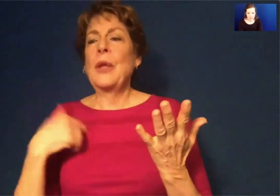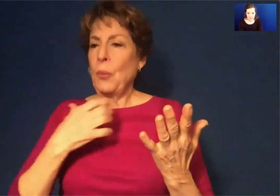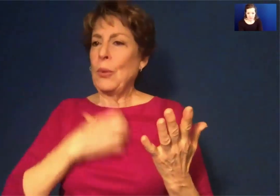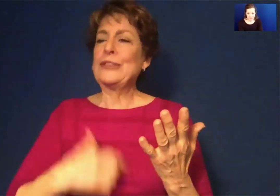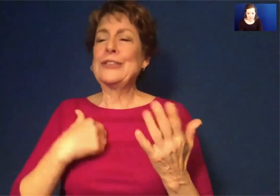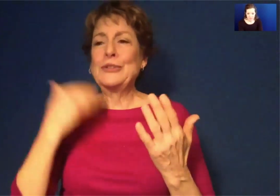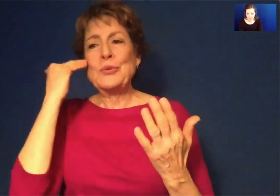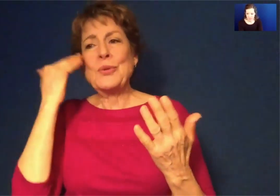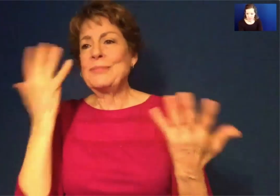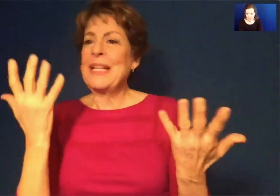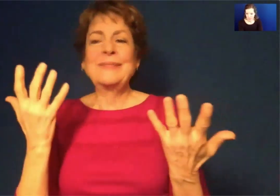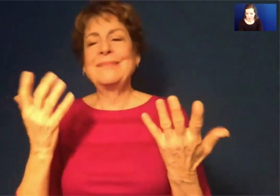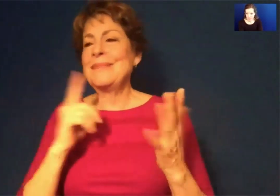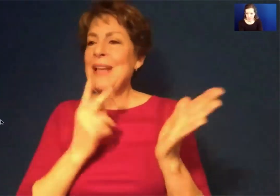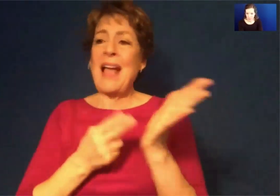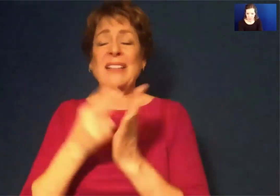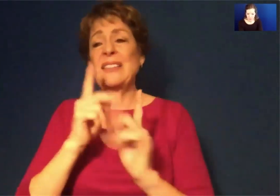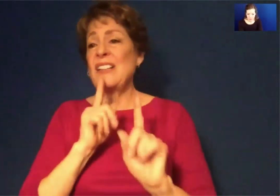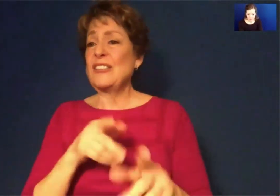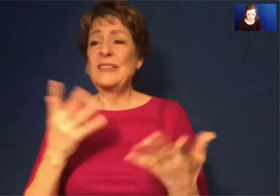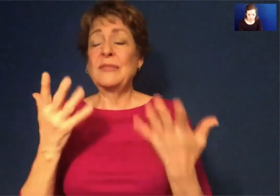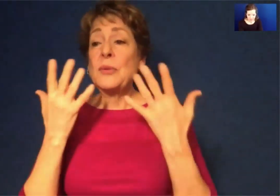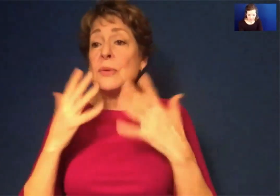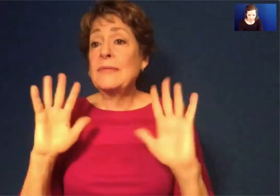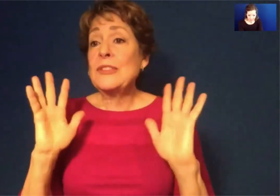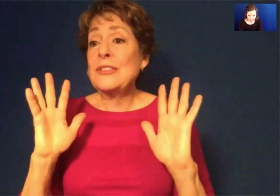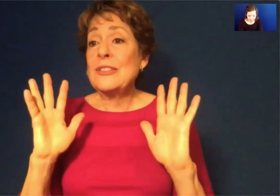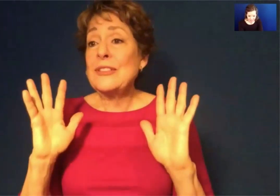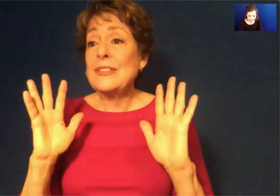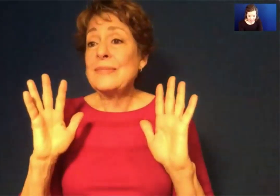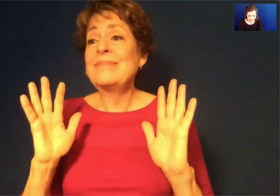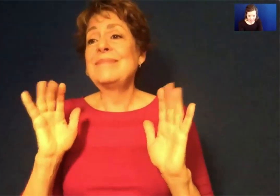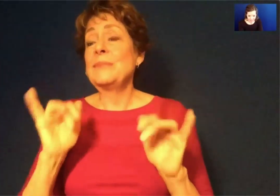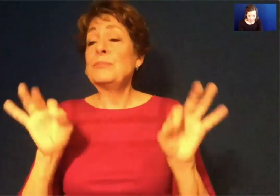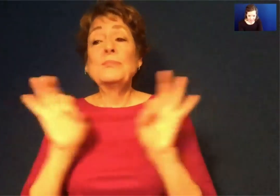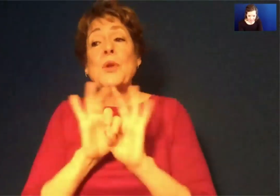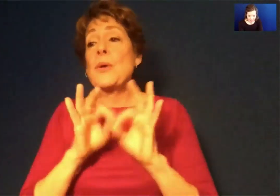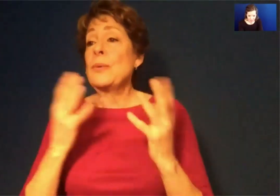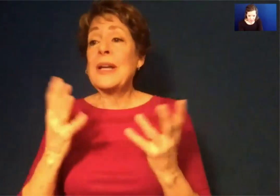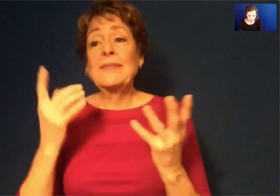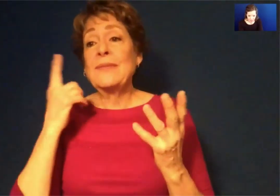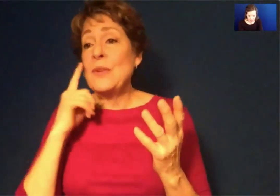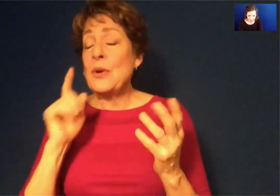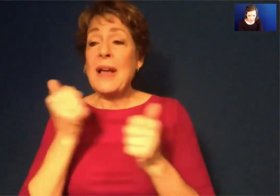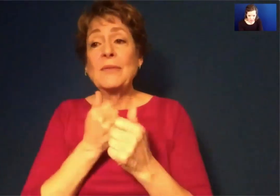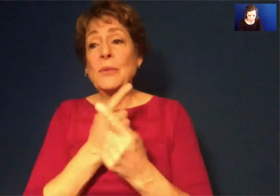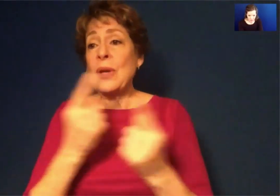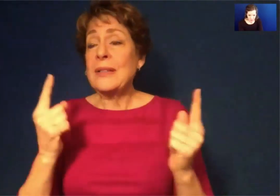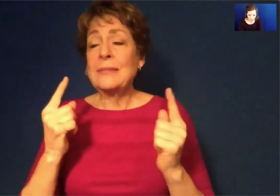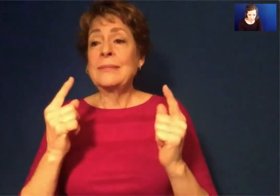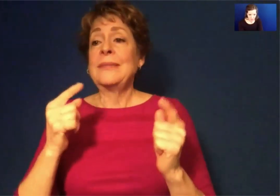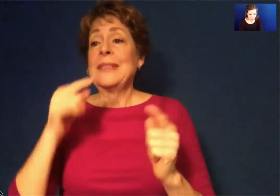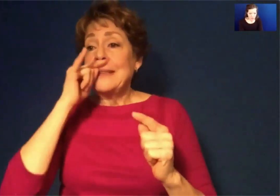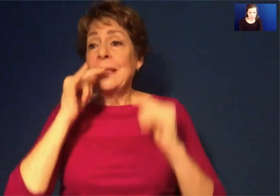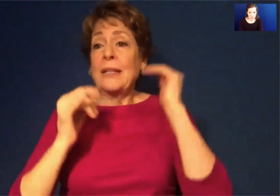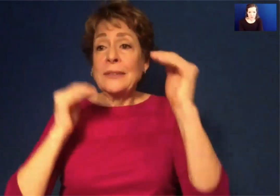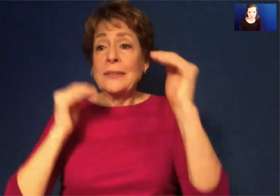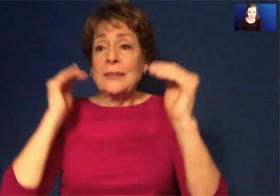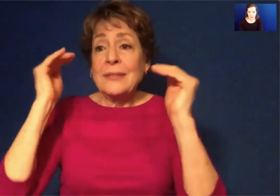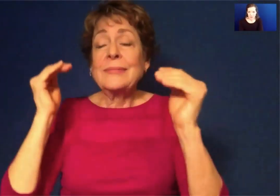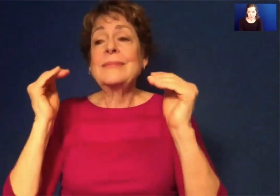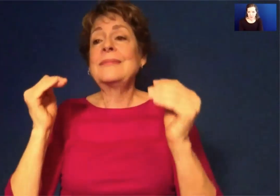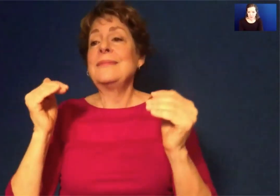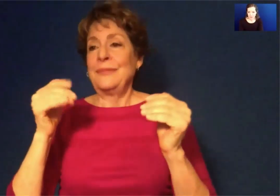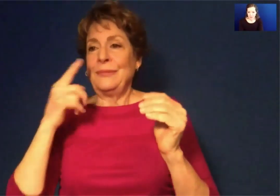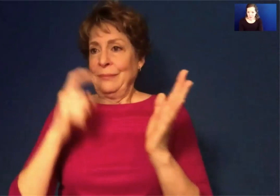forever. And one of the things I think is really important for everybody, kids and adults, is to document this time, remember this time in some way. I tell my